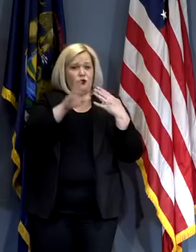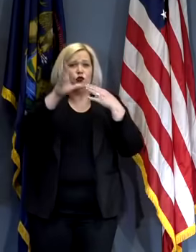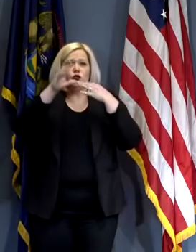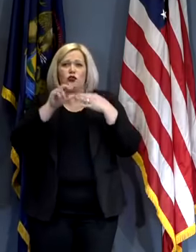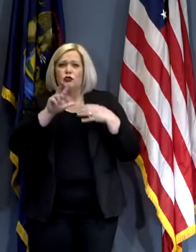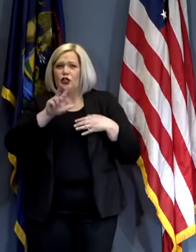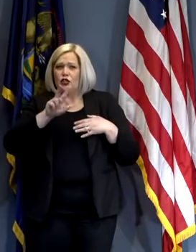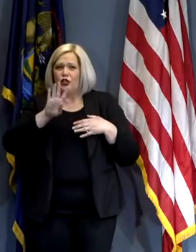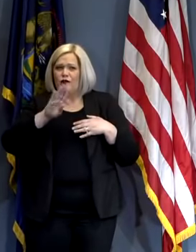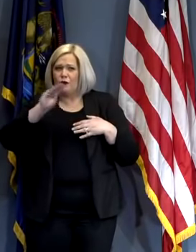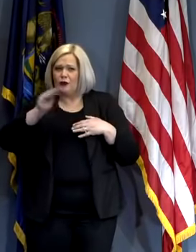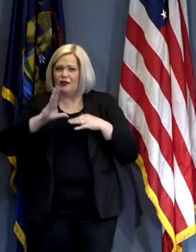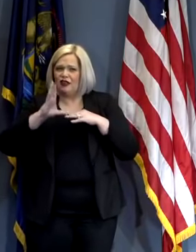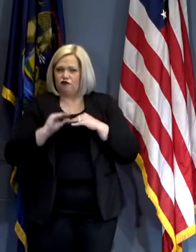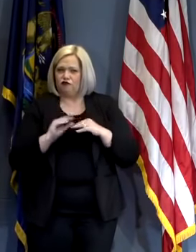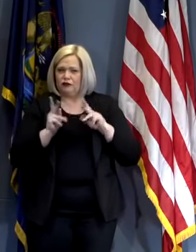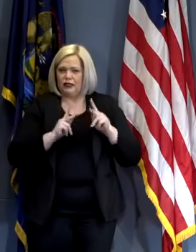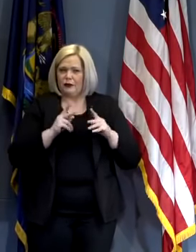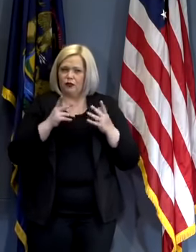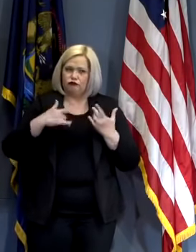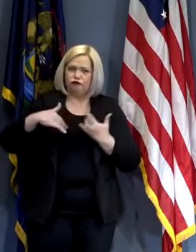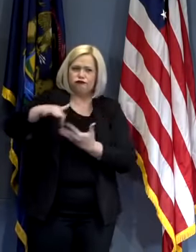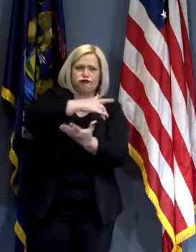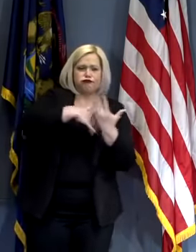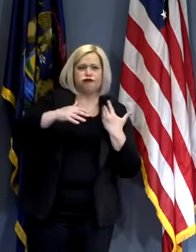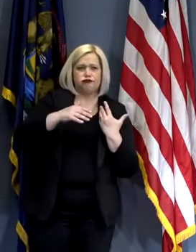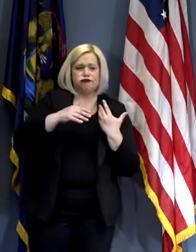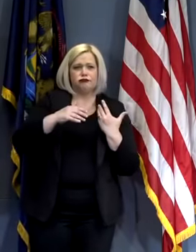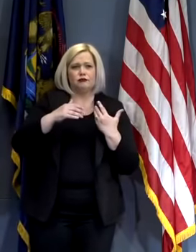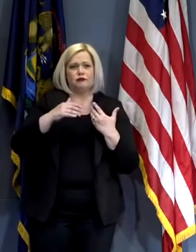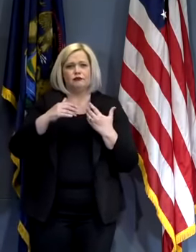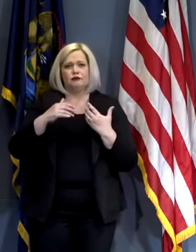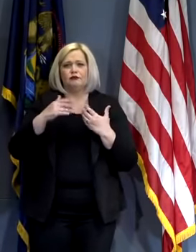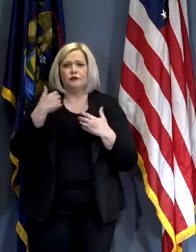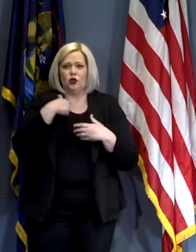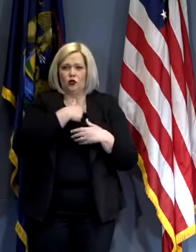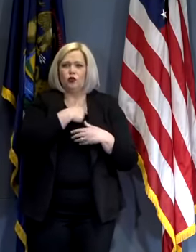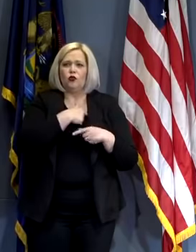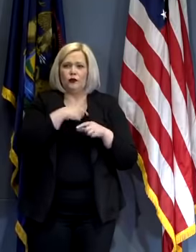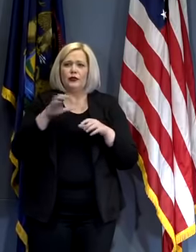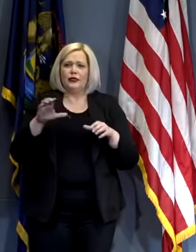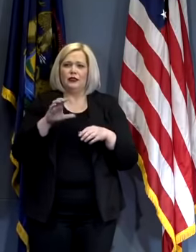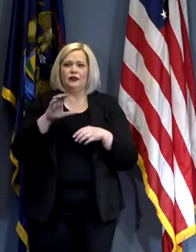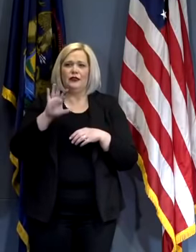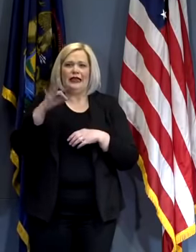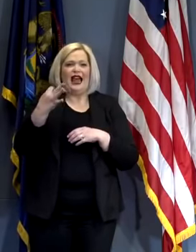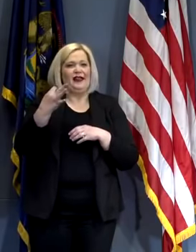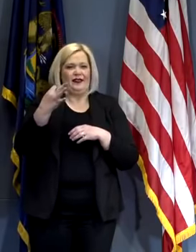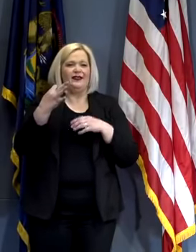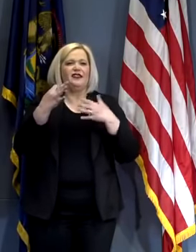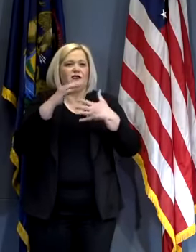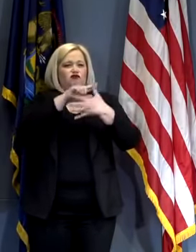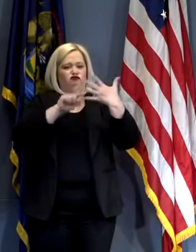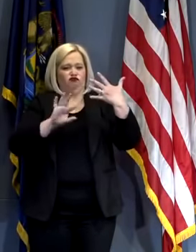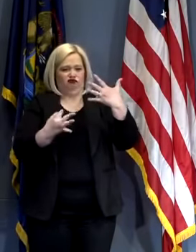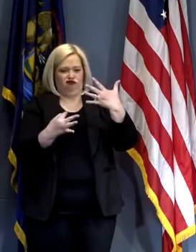place amongst all United States and territories in terms of how well we've done decreasing mobility